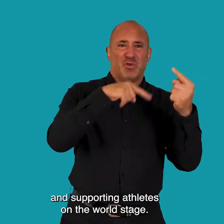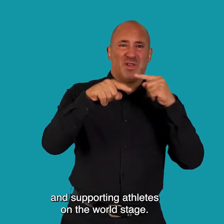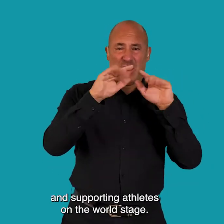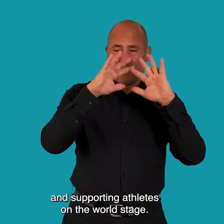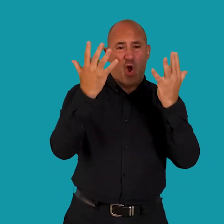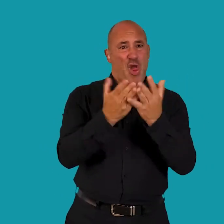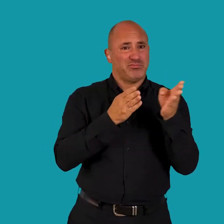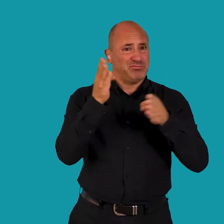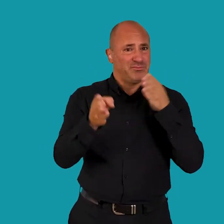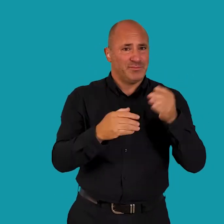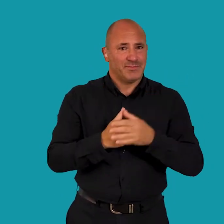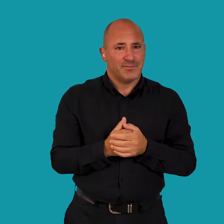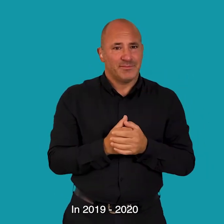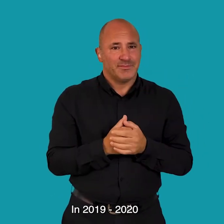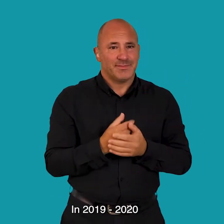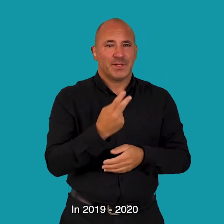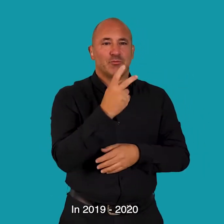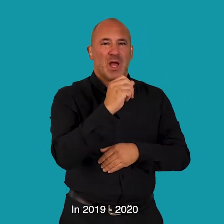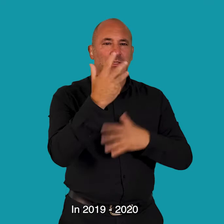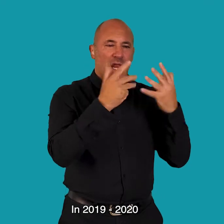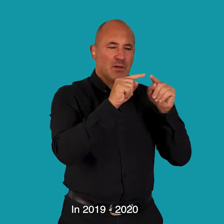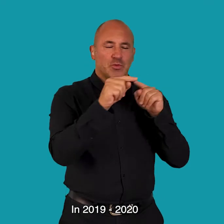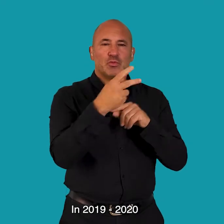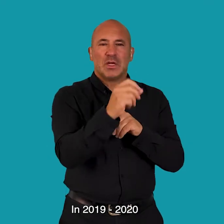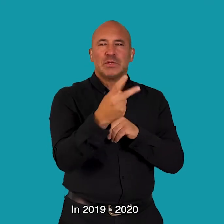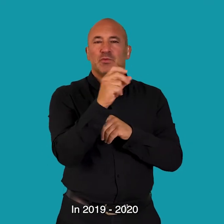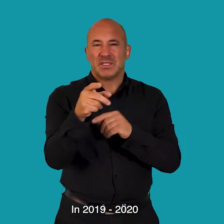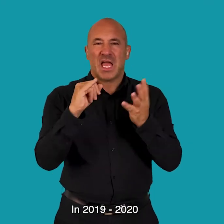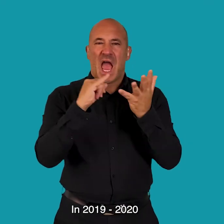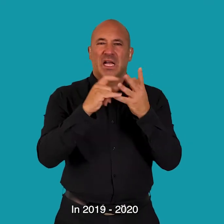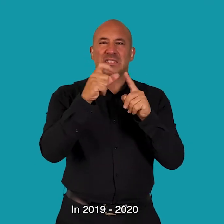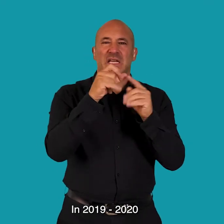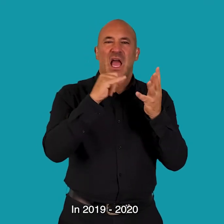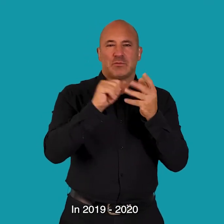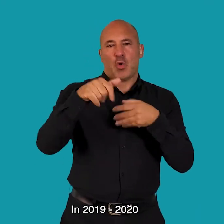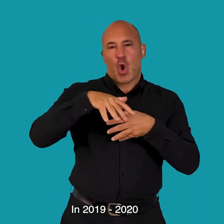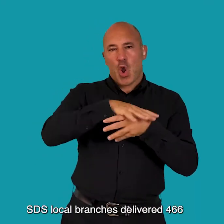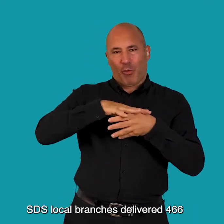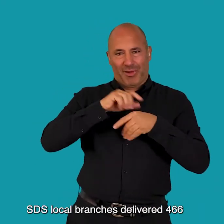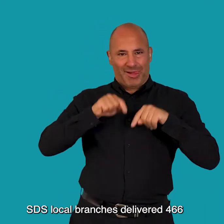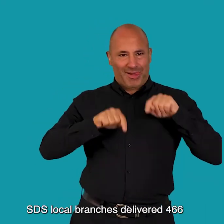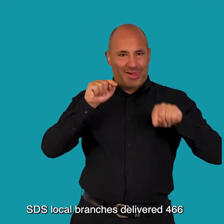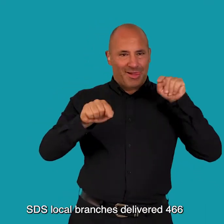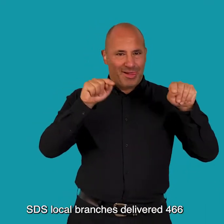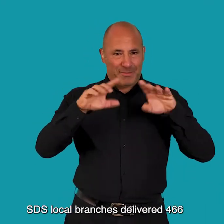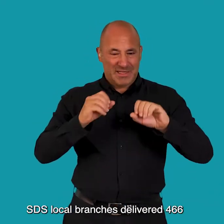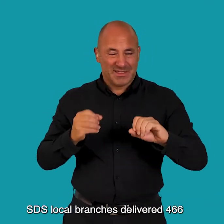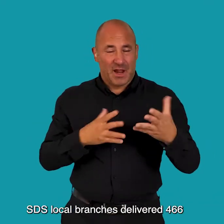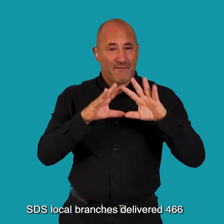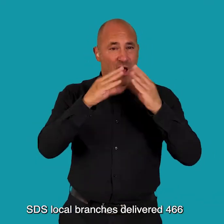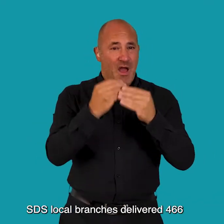stage. In 2019 to 2020, SDS local branches